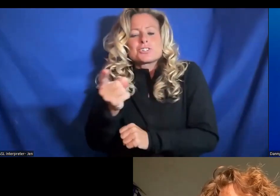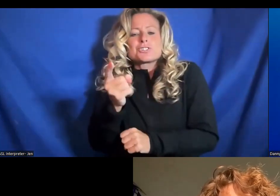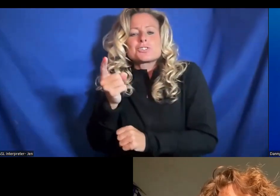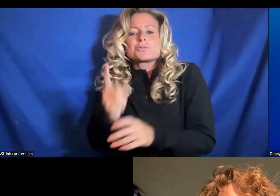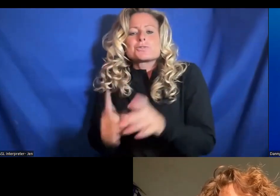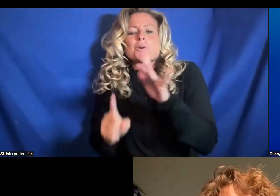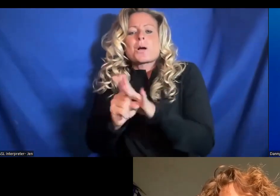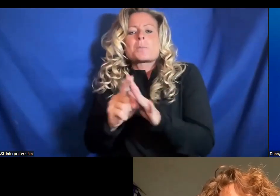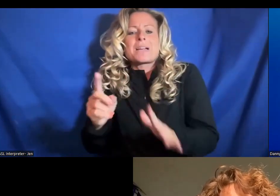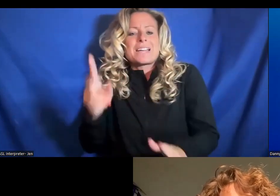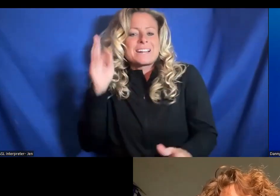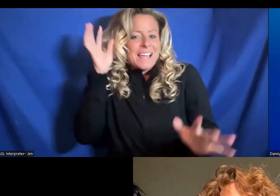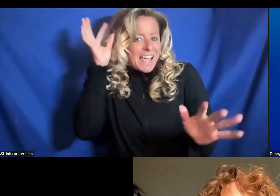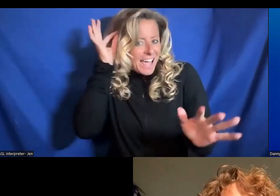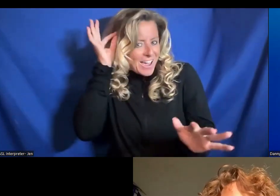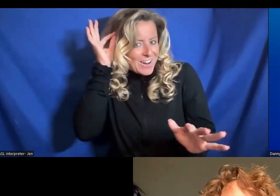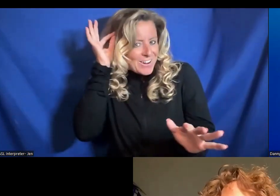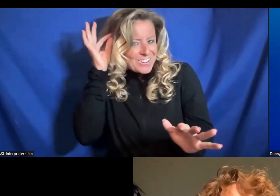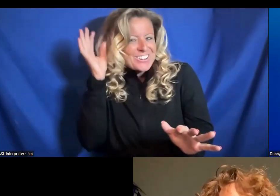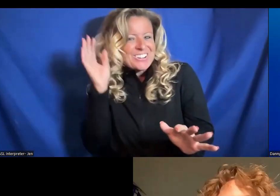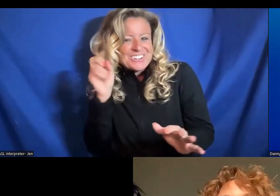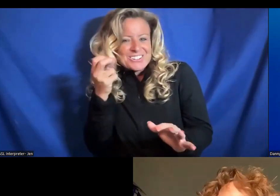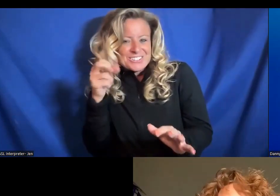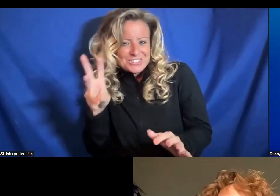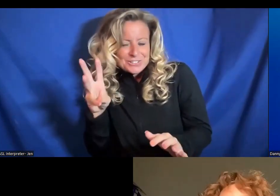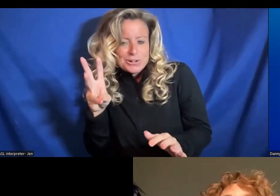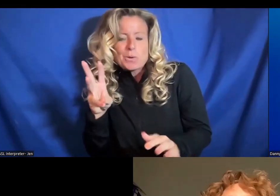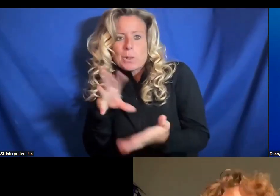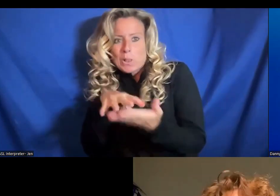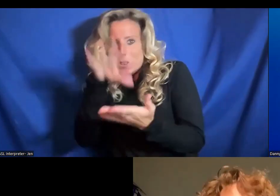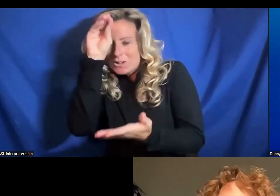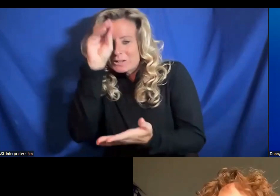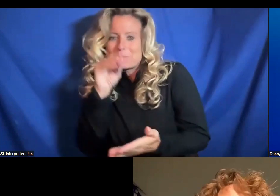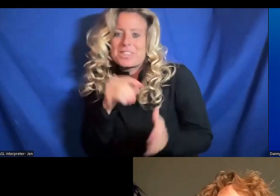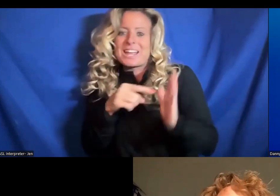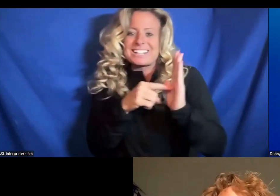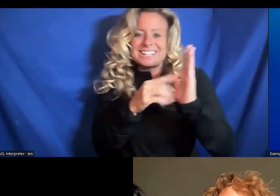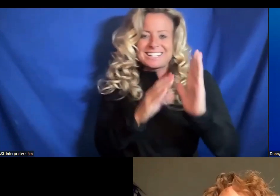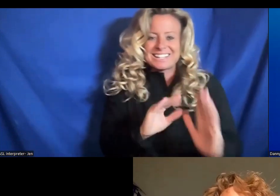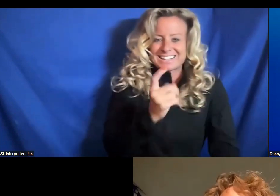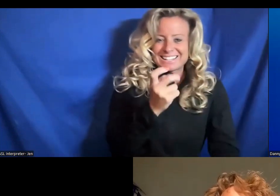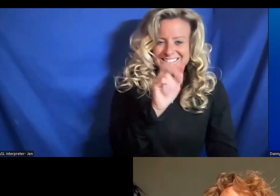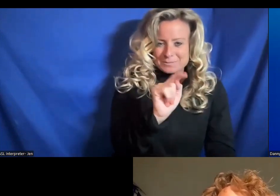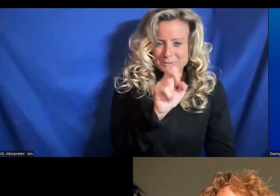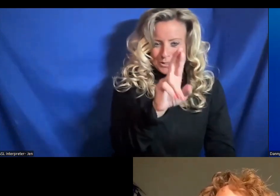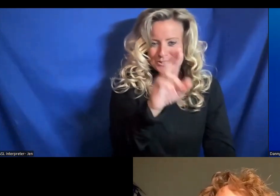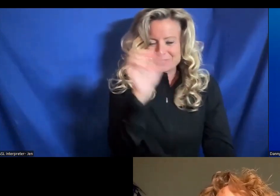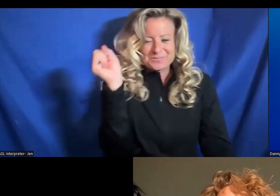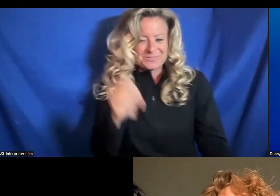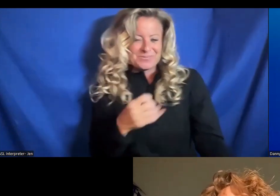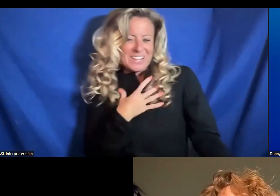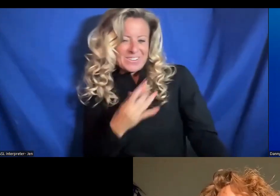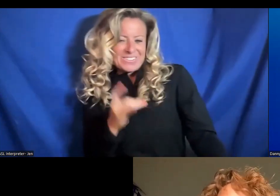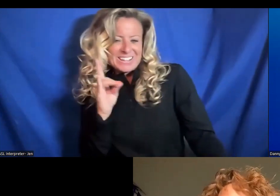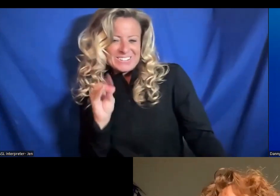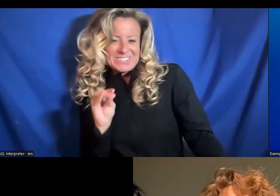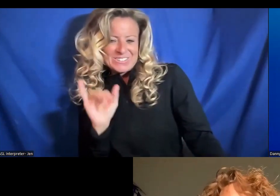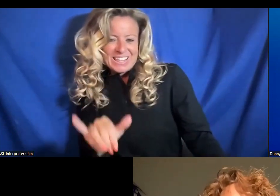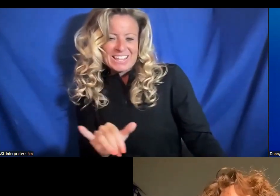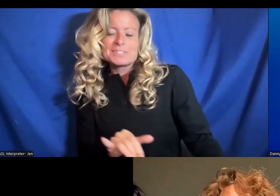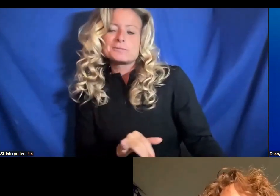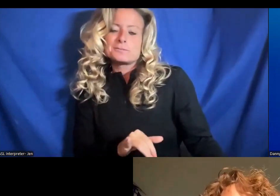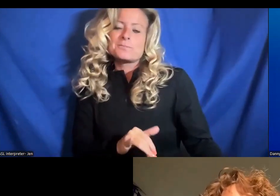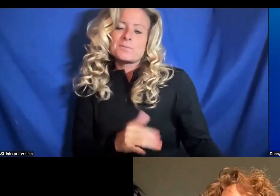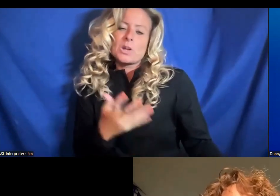show learning, but also as an exhibitor too, right? Yes, we would like to do that. We would like to